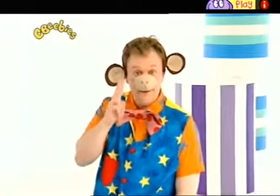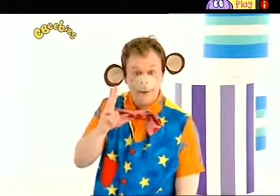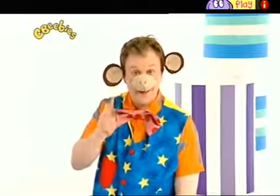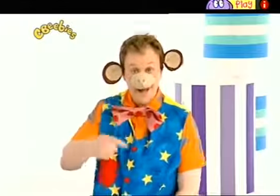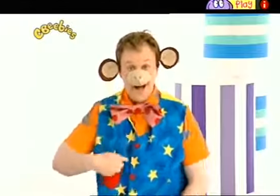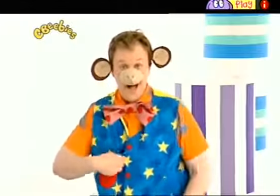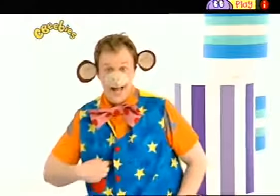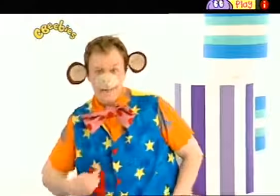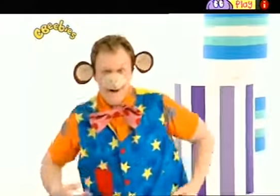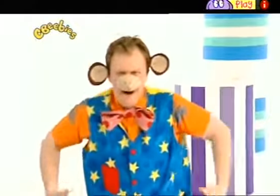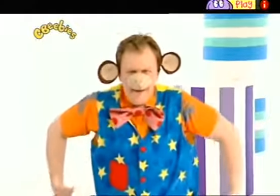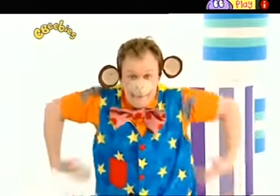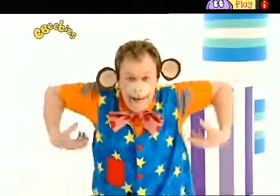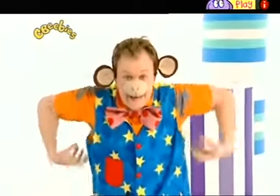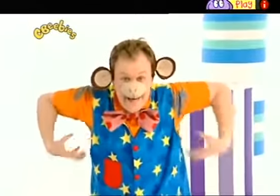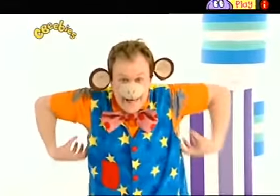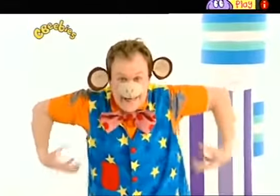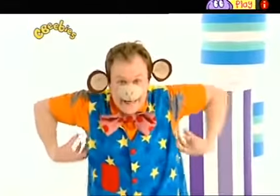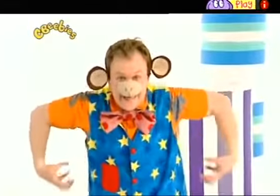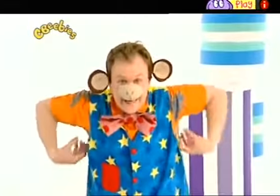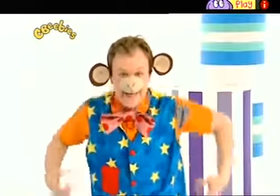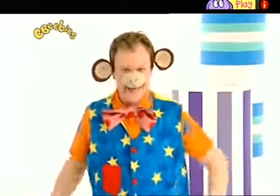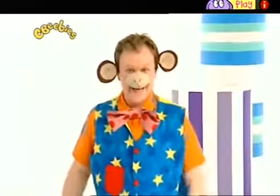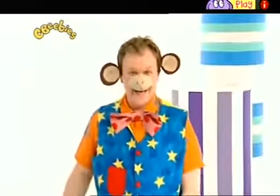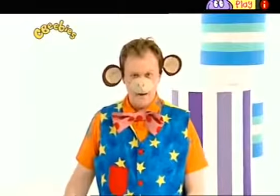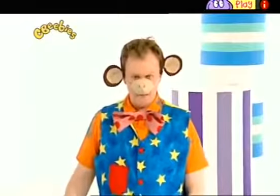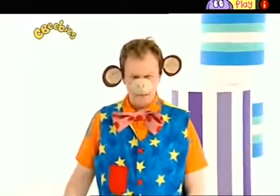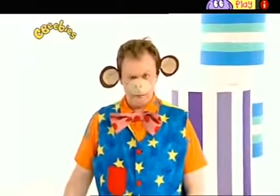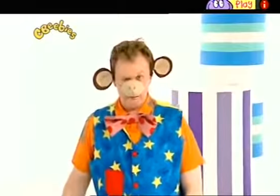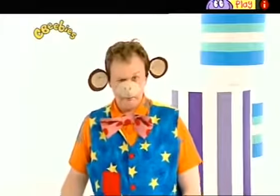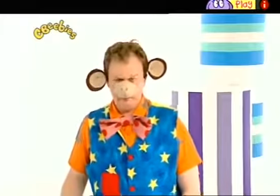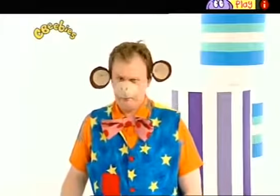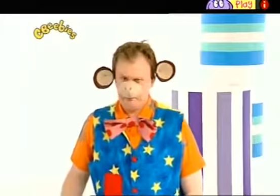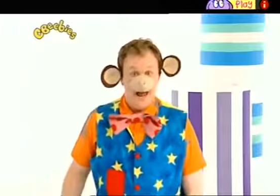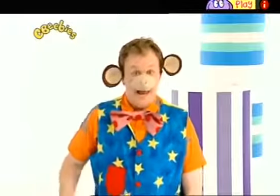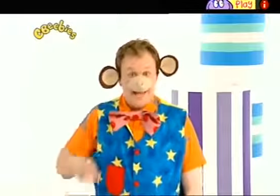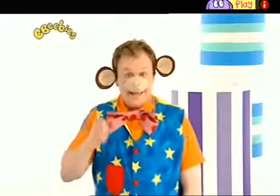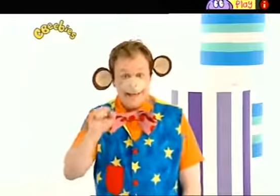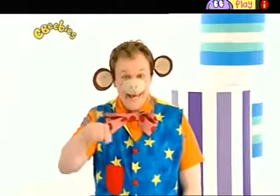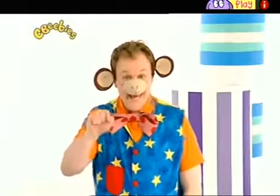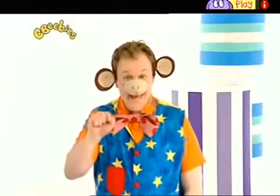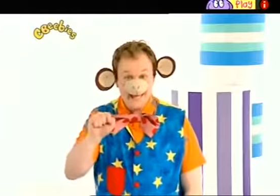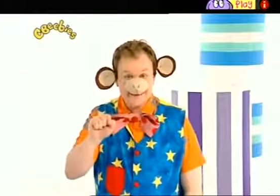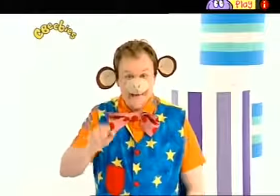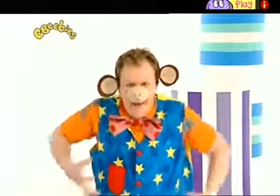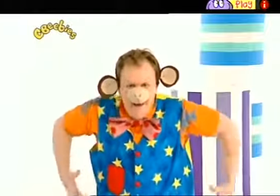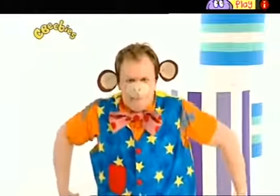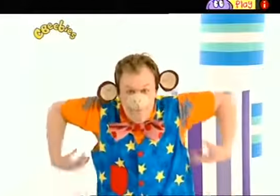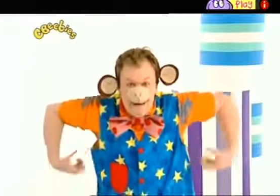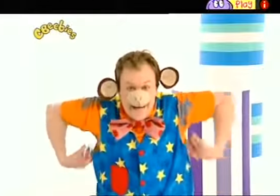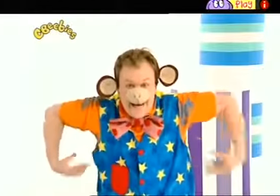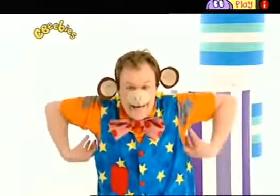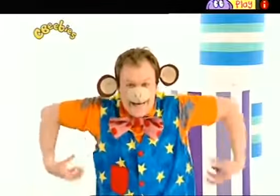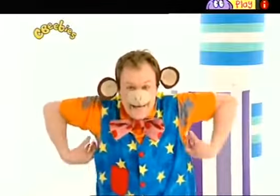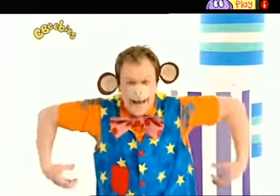Look, I'm a monkey. A monkey, Mr. Tumble? Yes, a monkey.